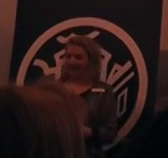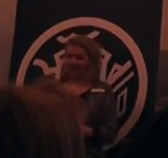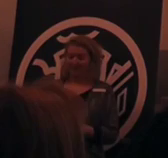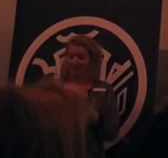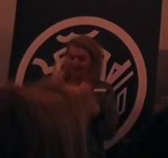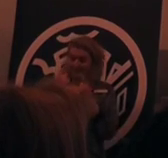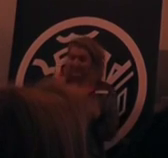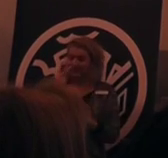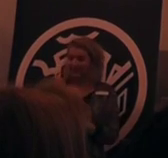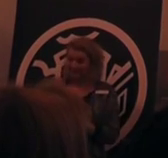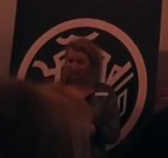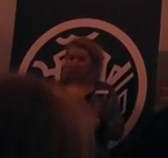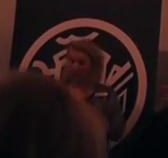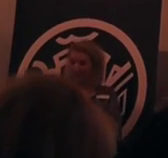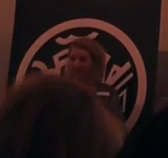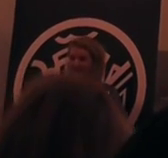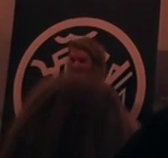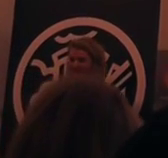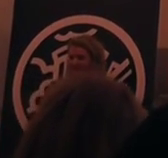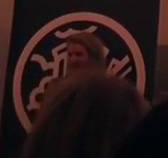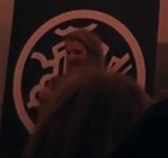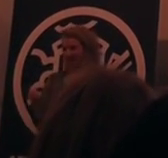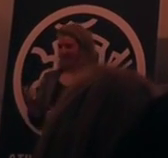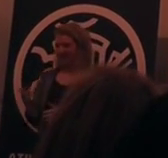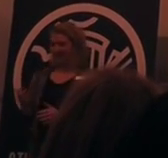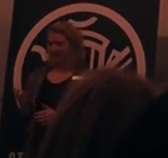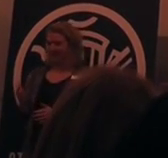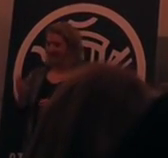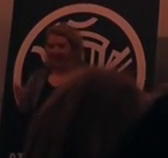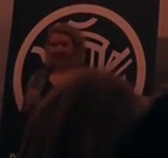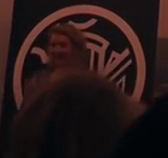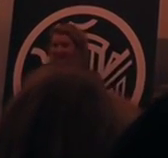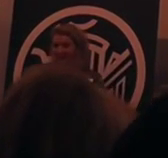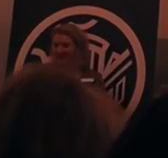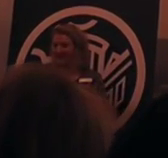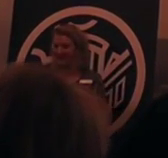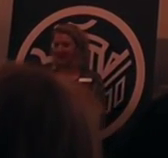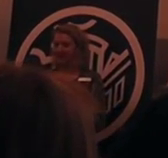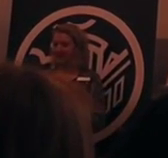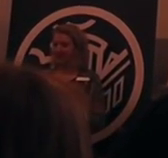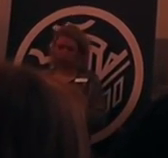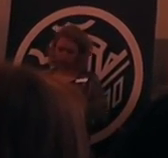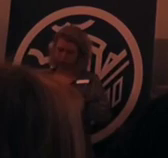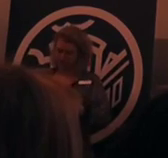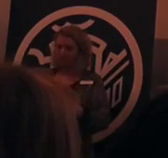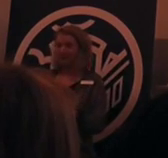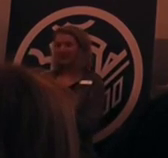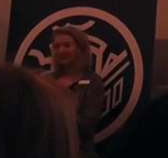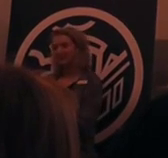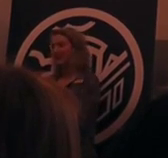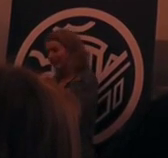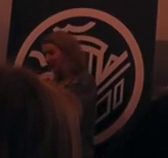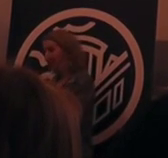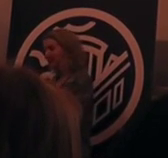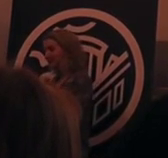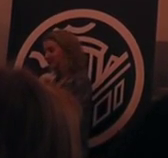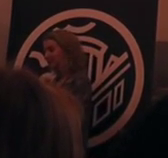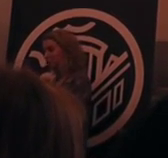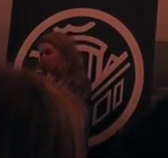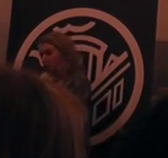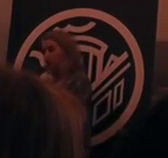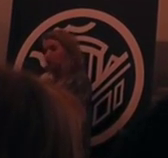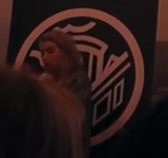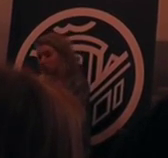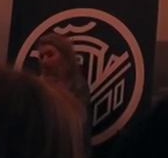amazing, because there is no stopping it. Those mopeds just keep coming. But to see them stop traffic for this Pride